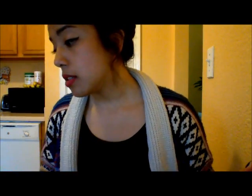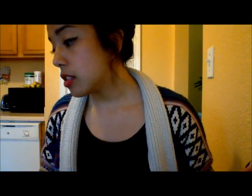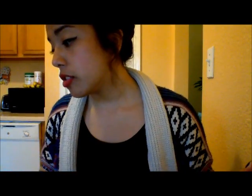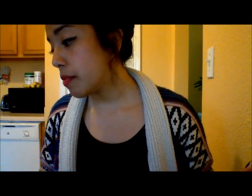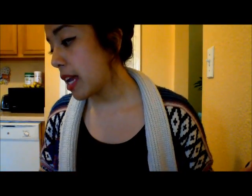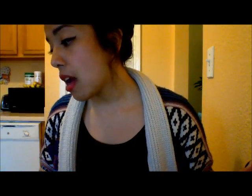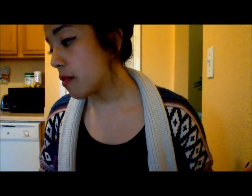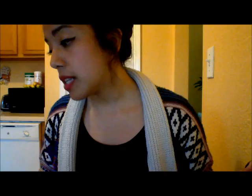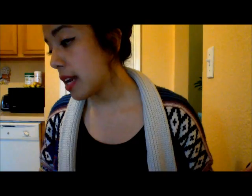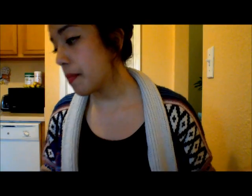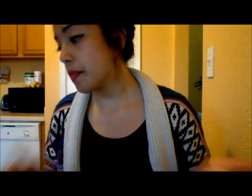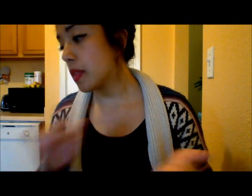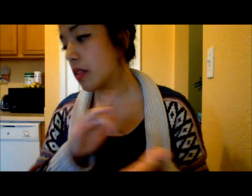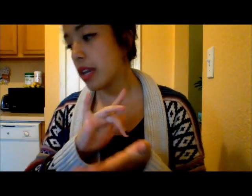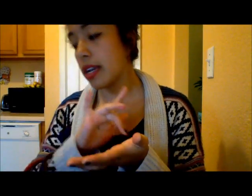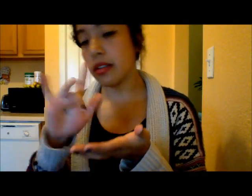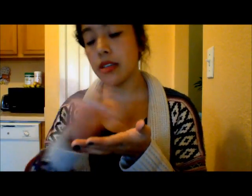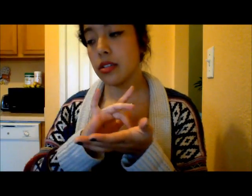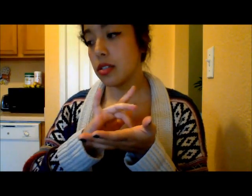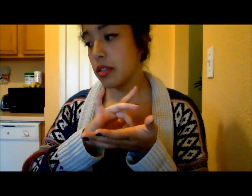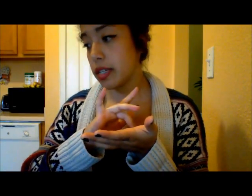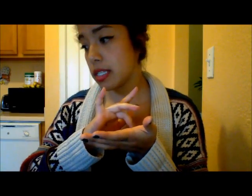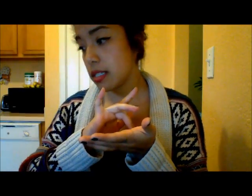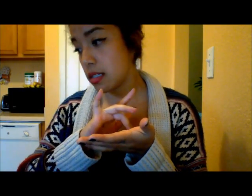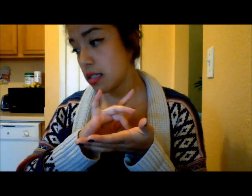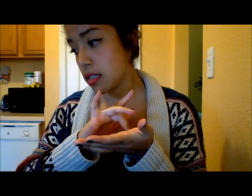To pay off a debt. Okay, so it's